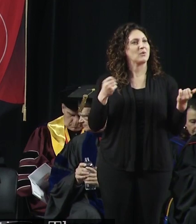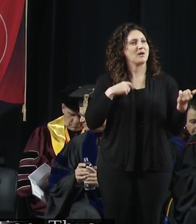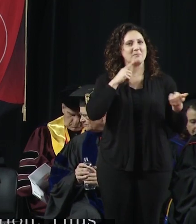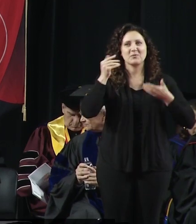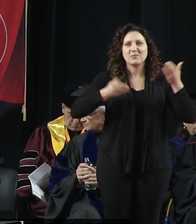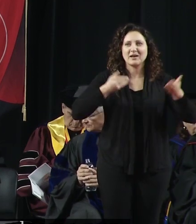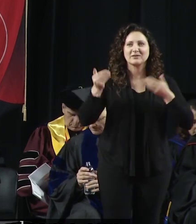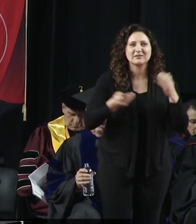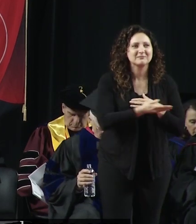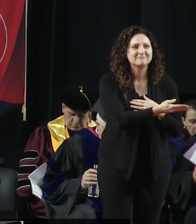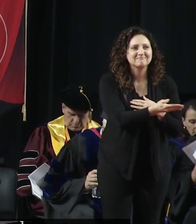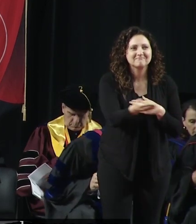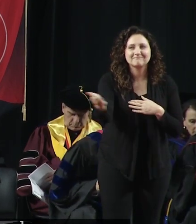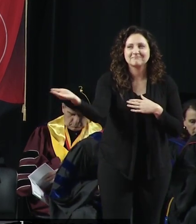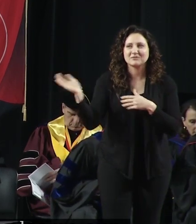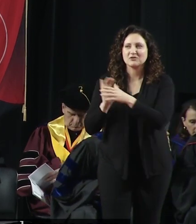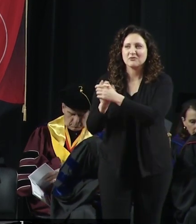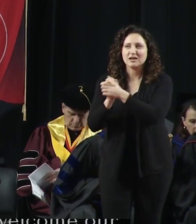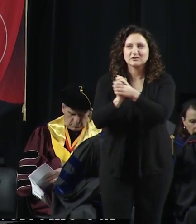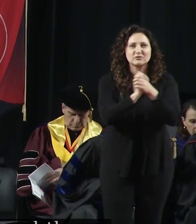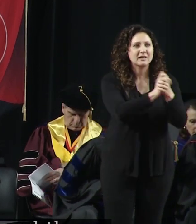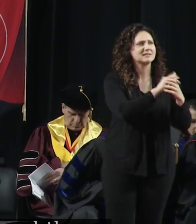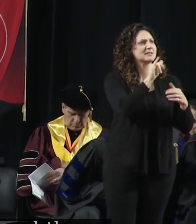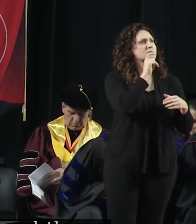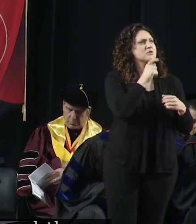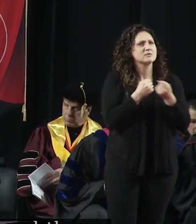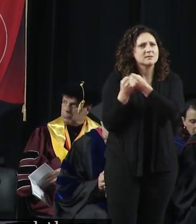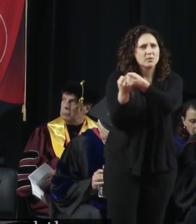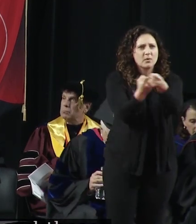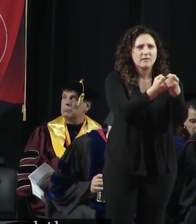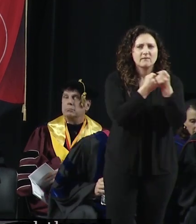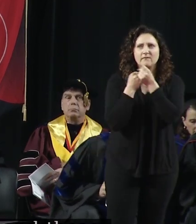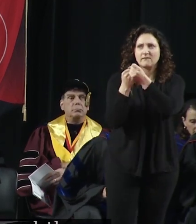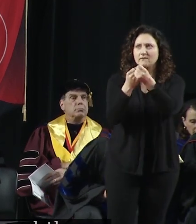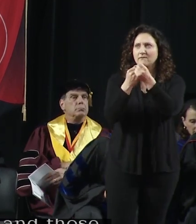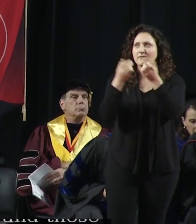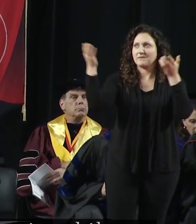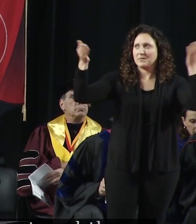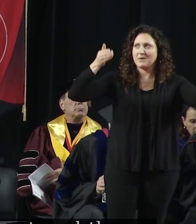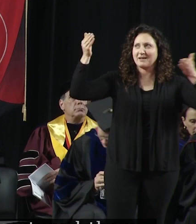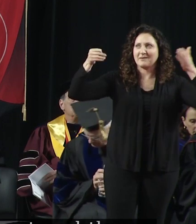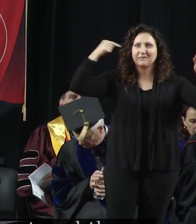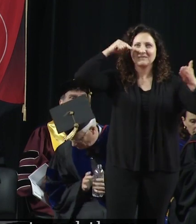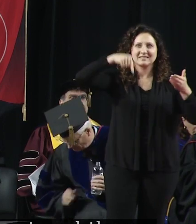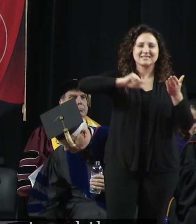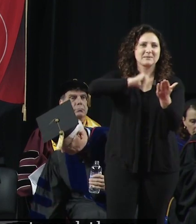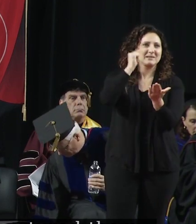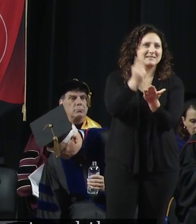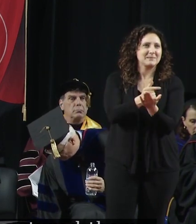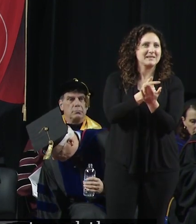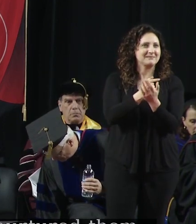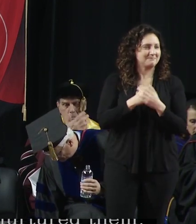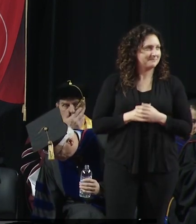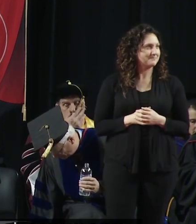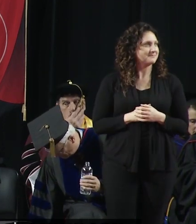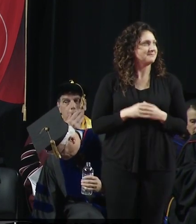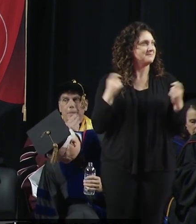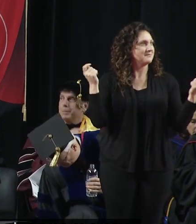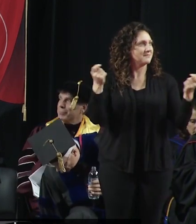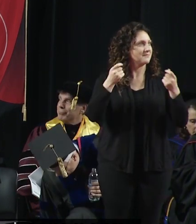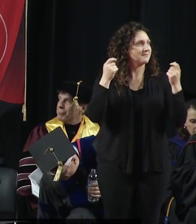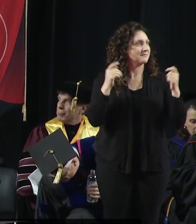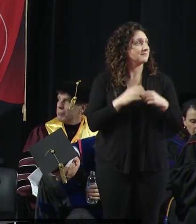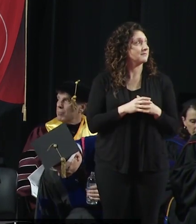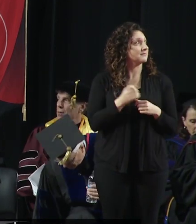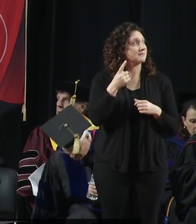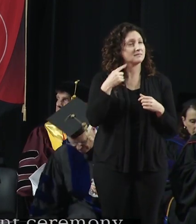graduating students and those who supported and nurtured them to this commencement ceremony. Together, we are